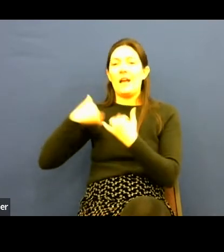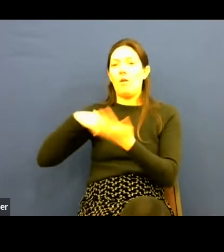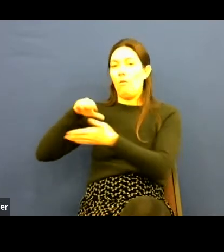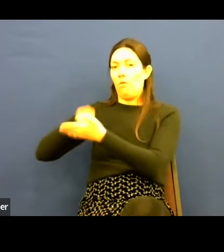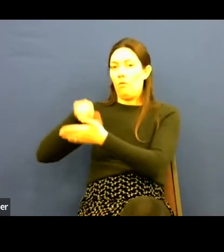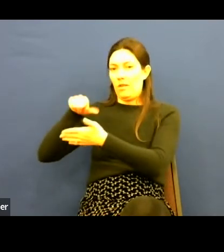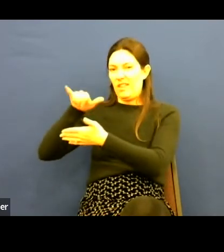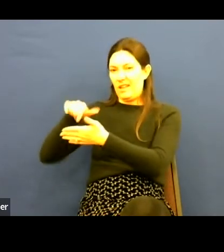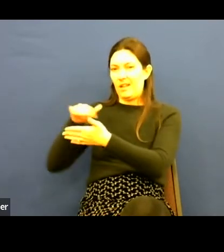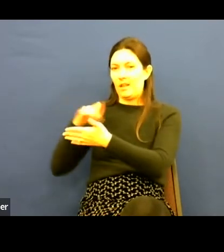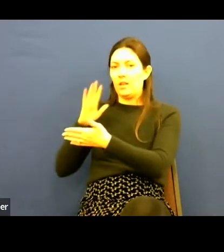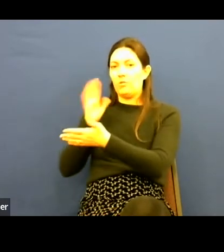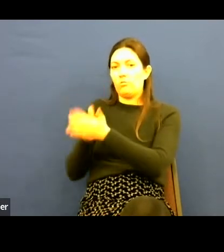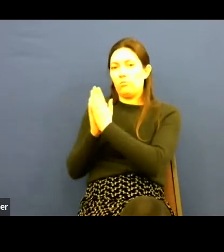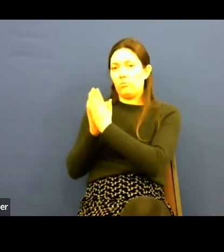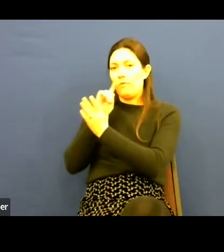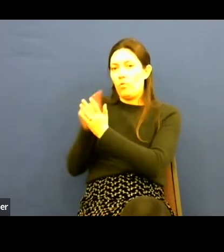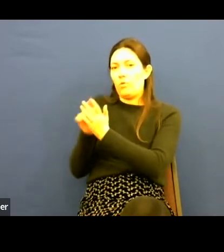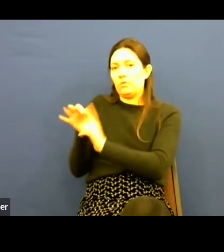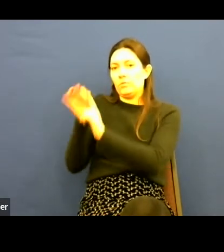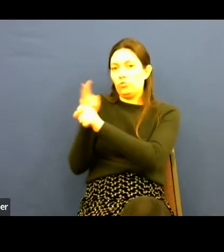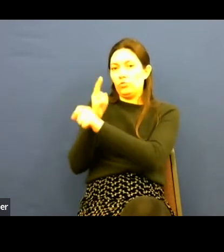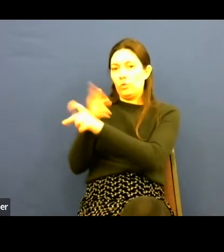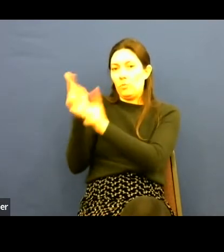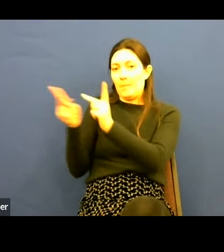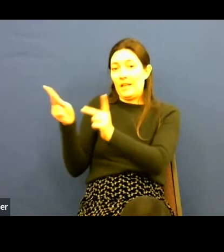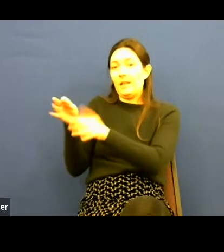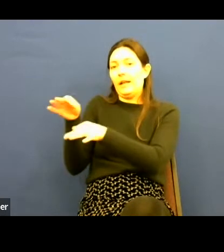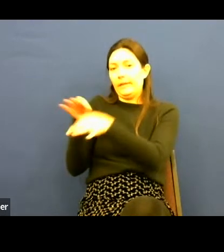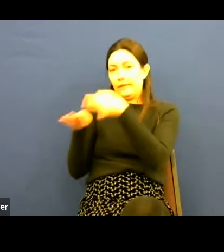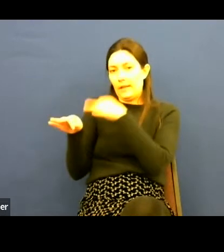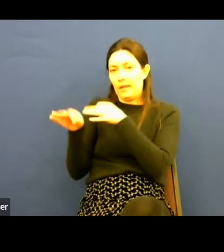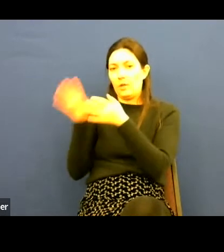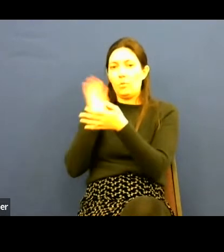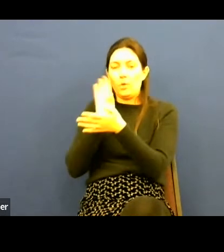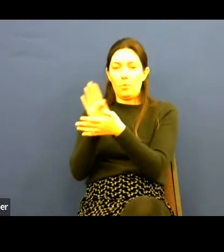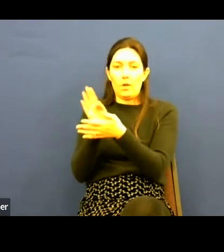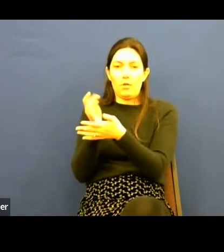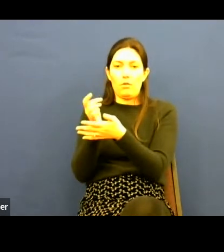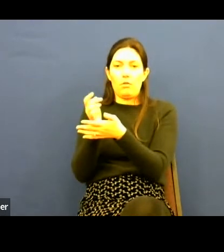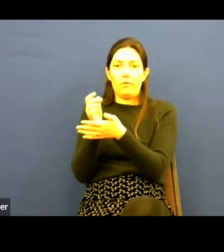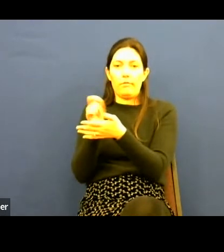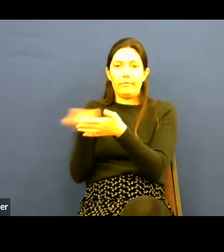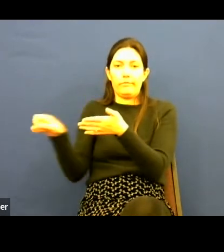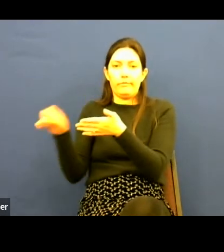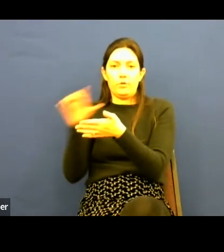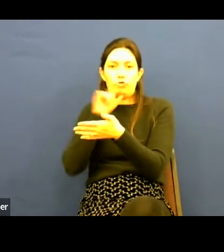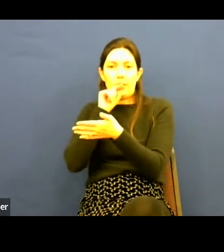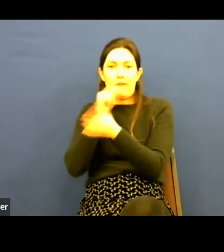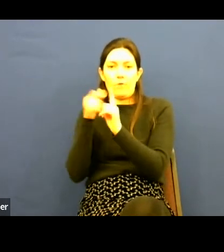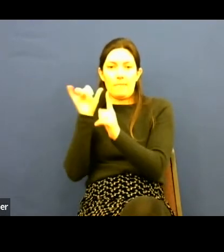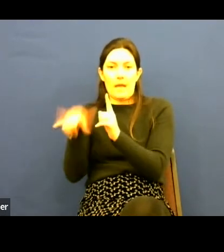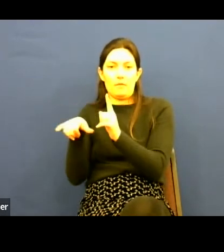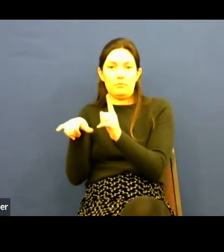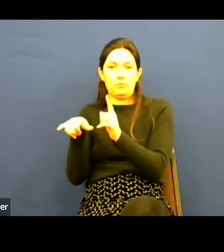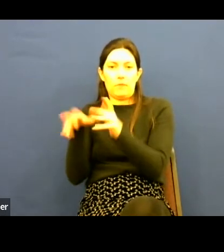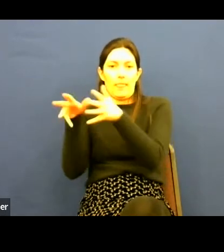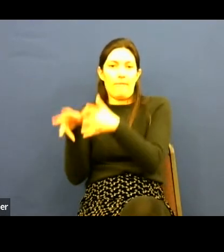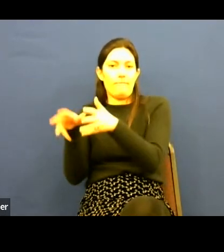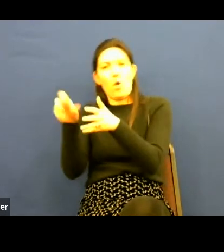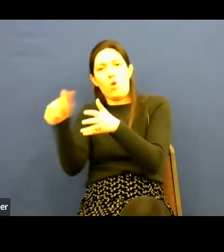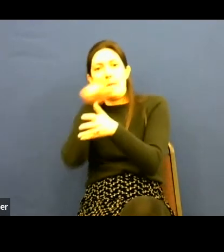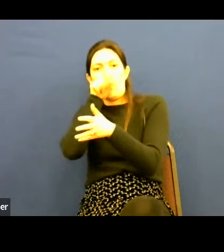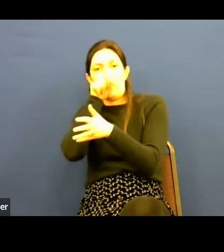require you to get a special use permit. We're just going to exclude chicken from that. So pretty simple change,